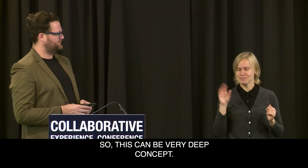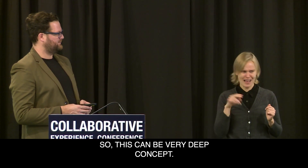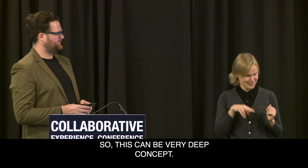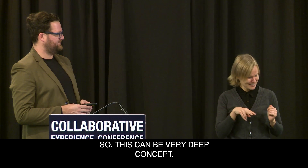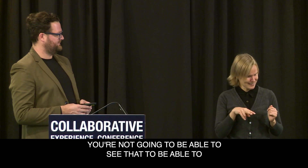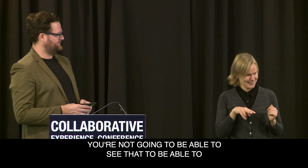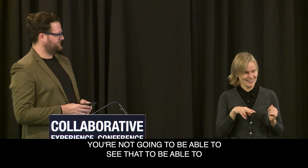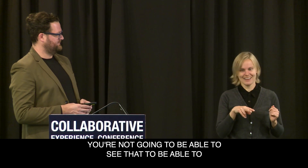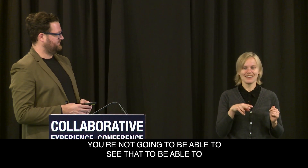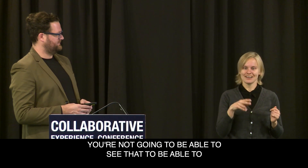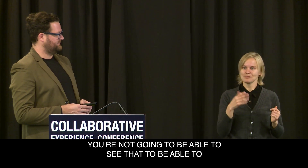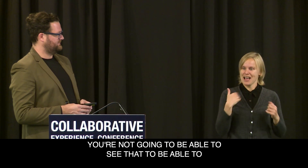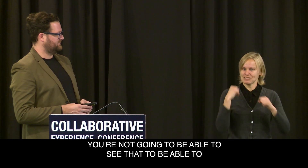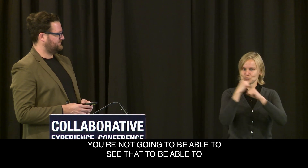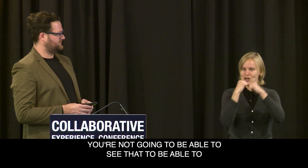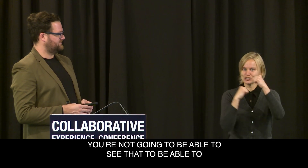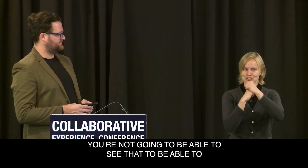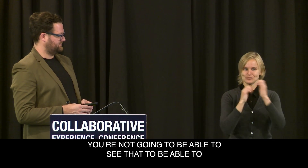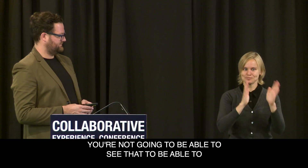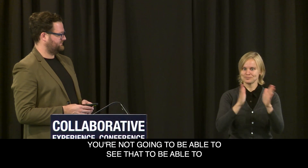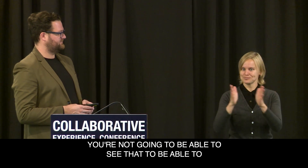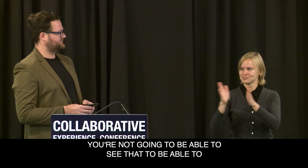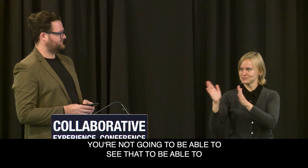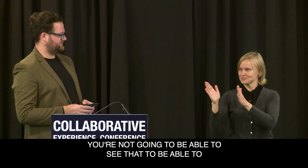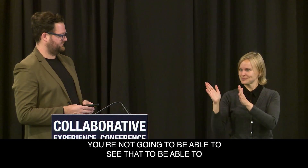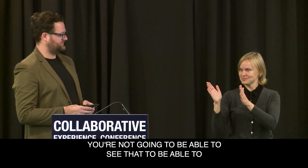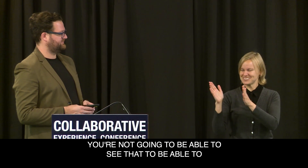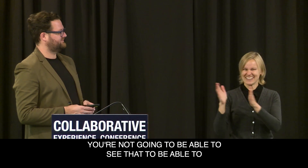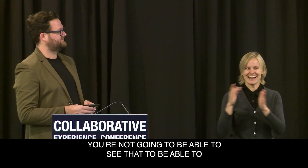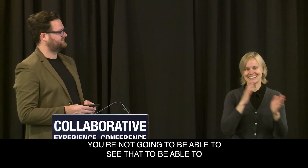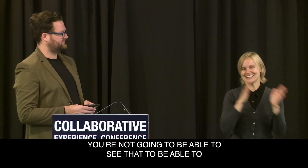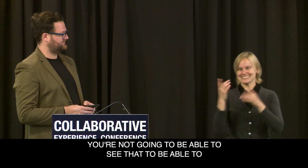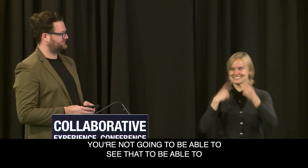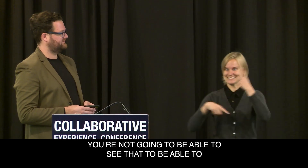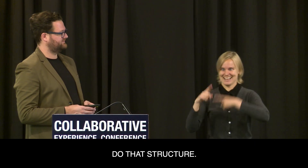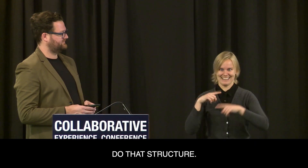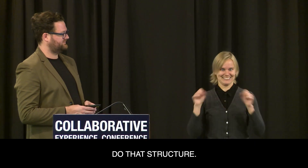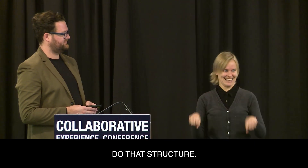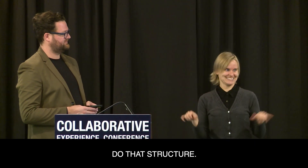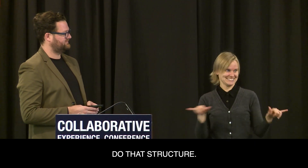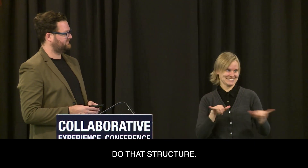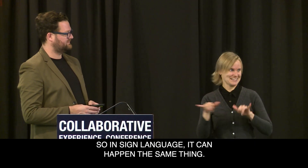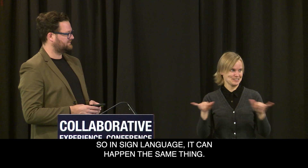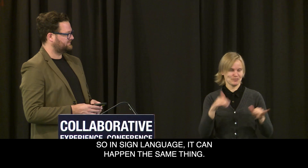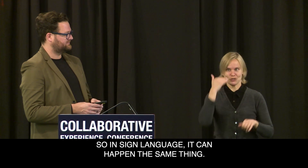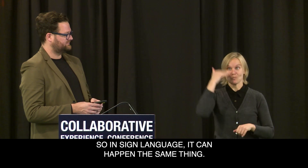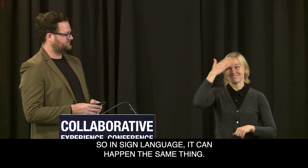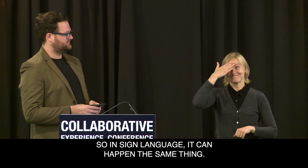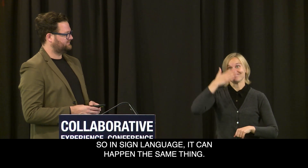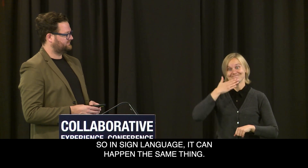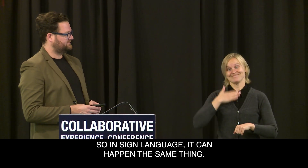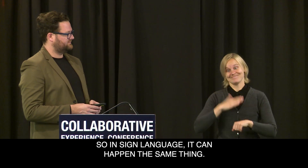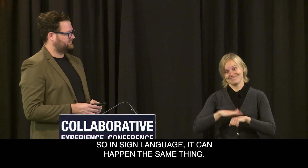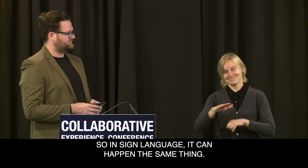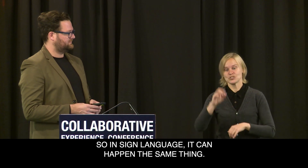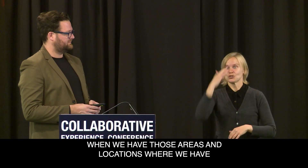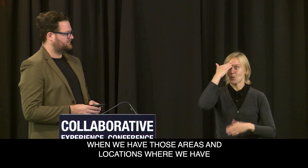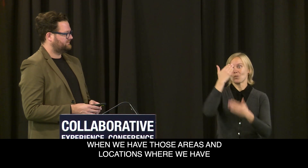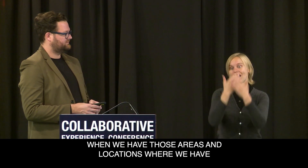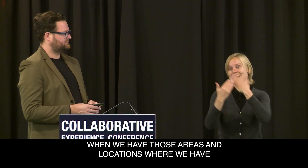You want to be able, you're not going to be able to see that to be able to do that structure. So in sign language, it can happen the same thing. When we have those